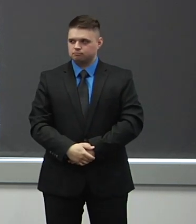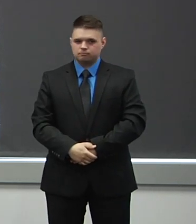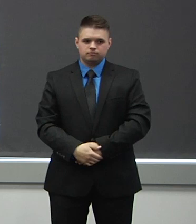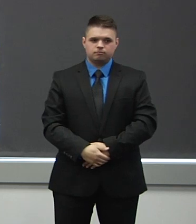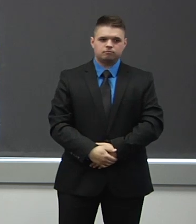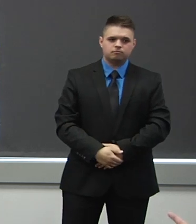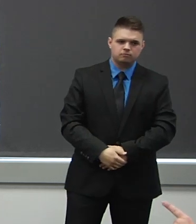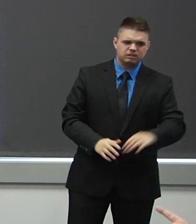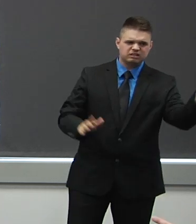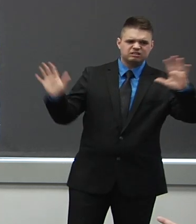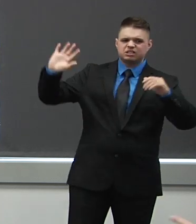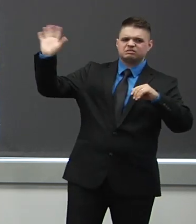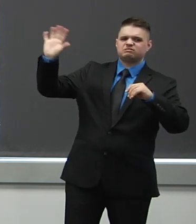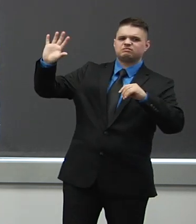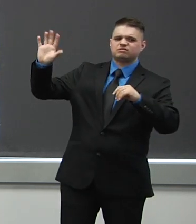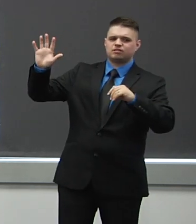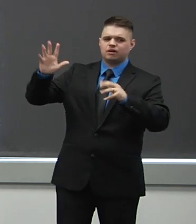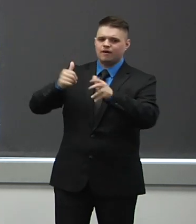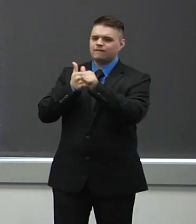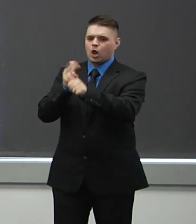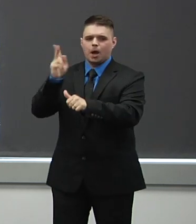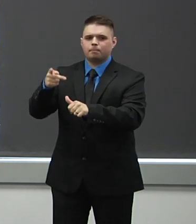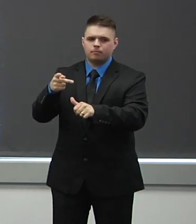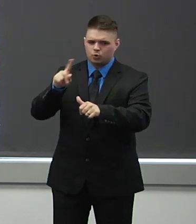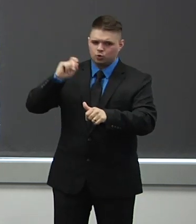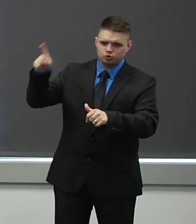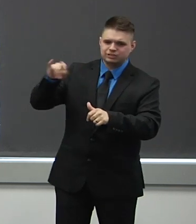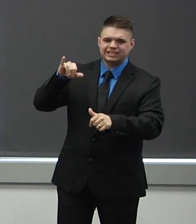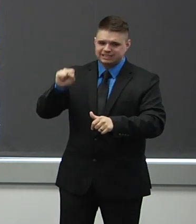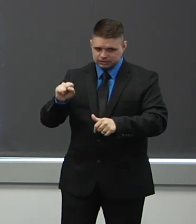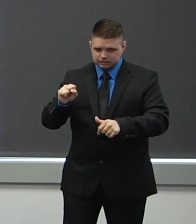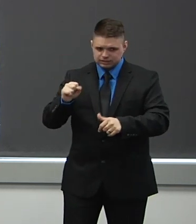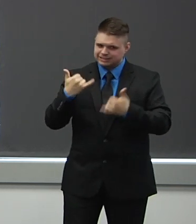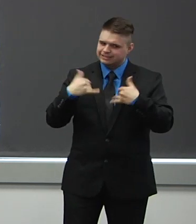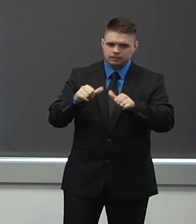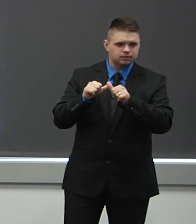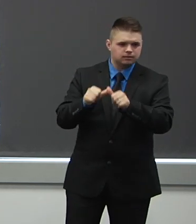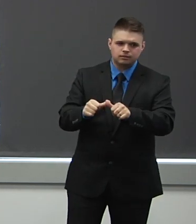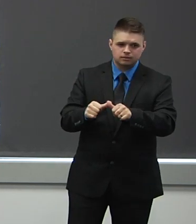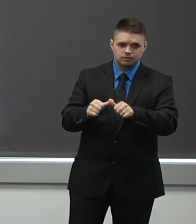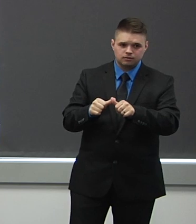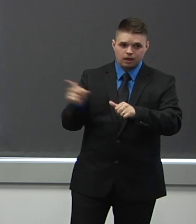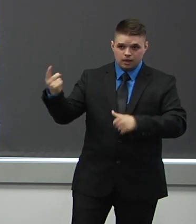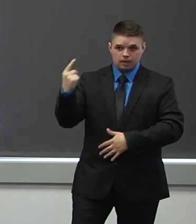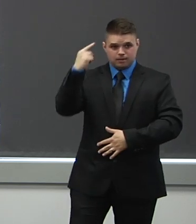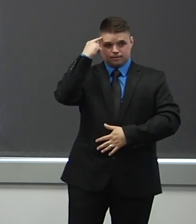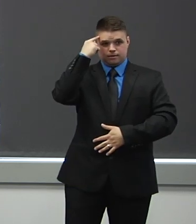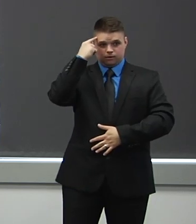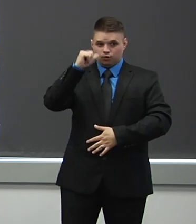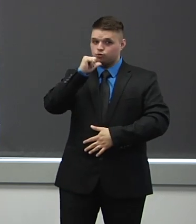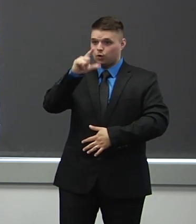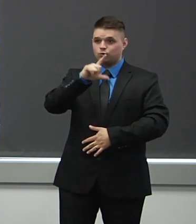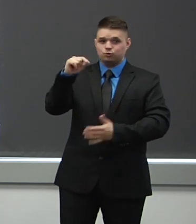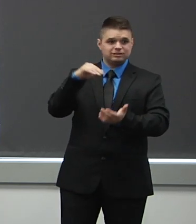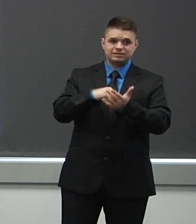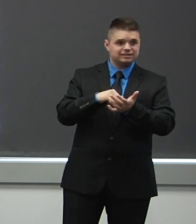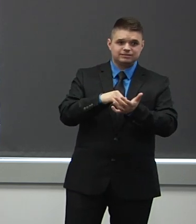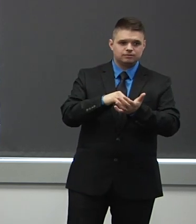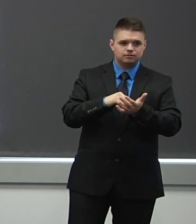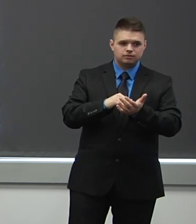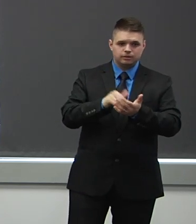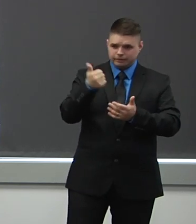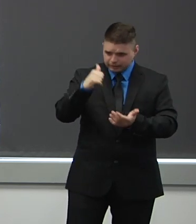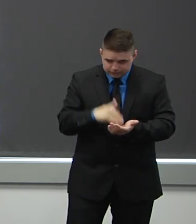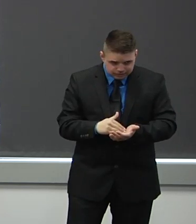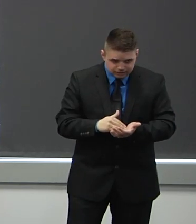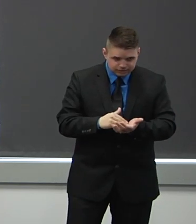To follow up though real quick, the question is and remains, when you realized that it wasn't going to be 20,000 but 10,000 instead, why